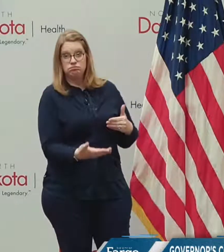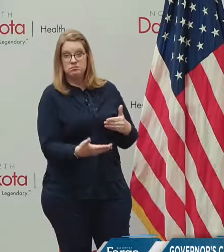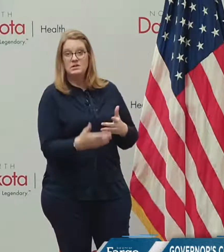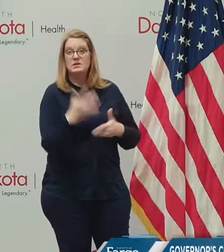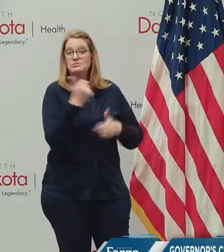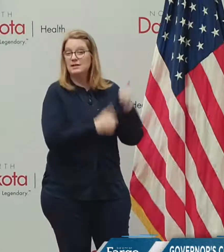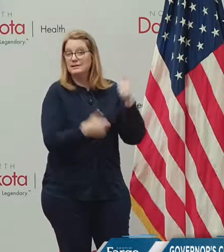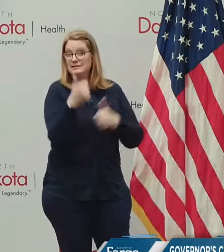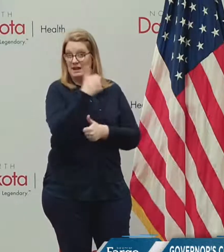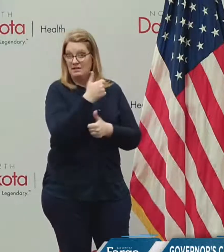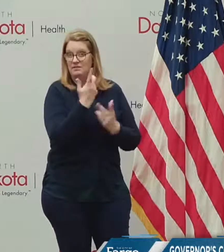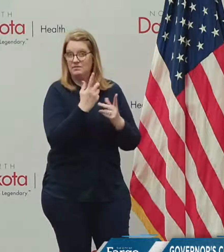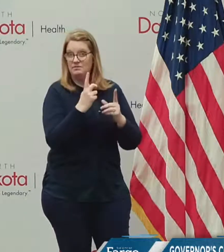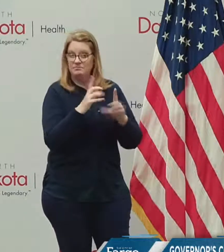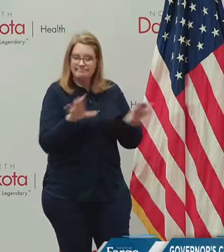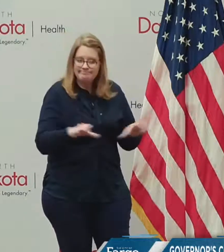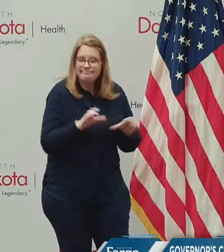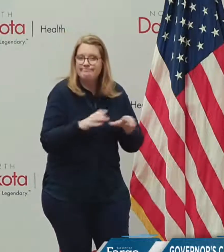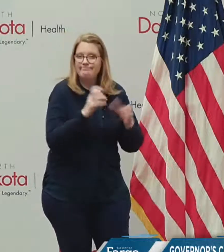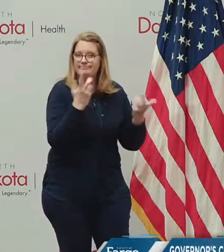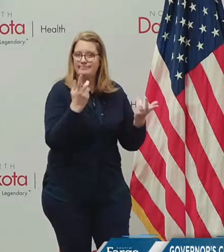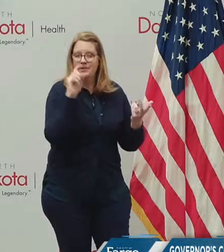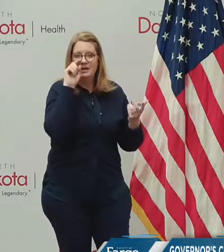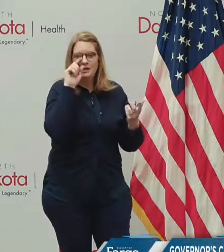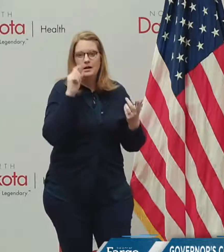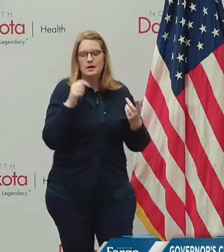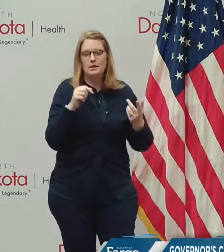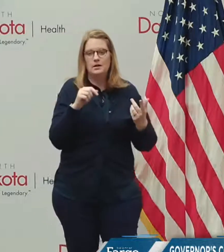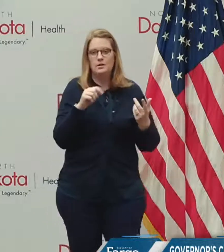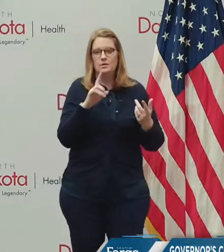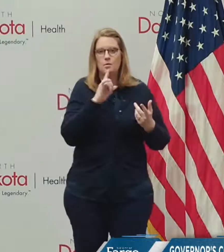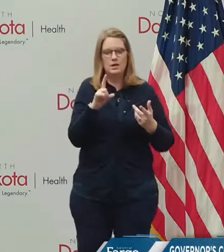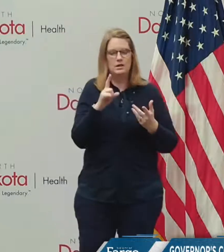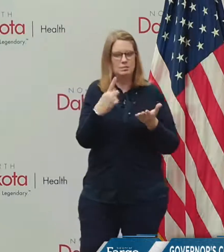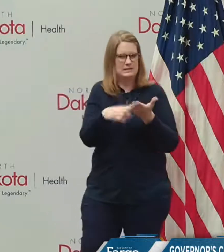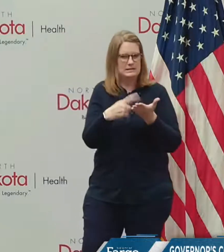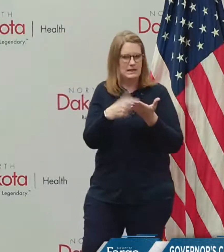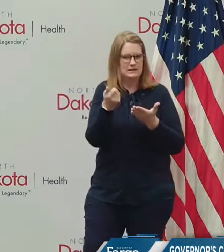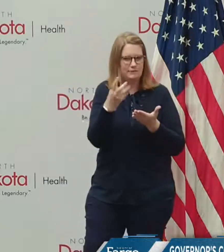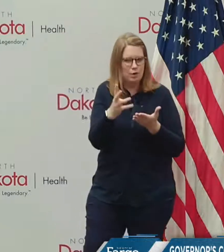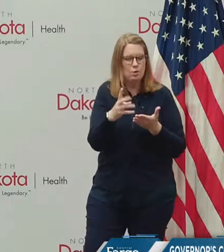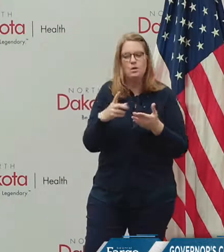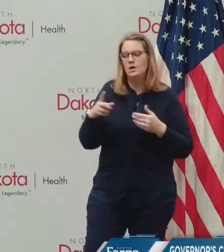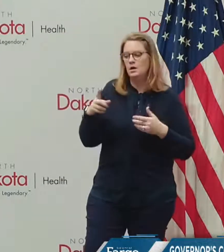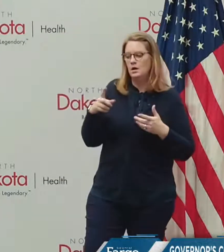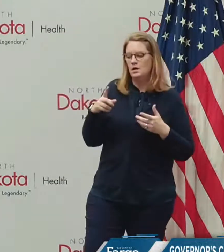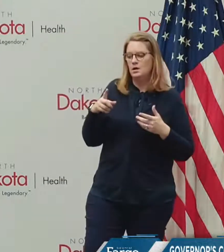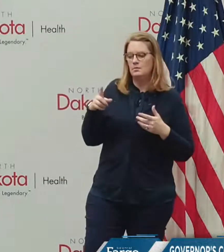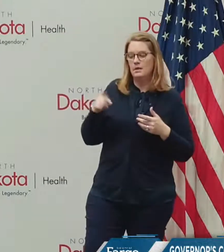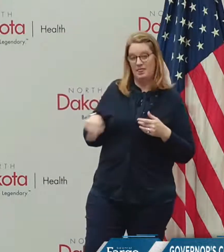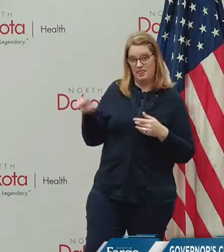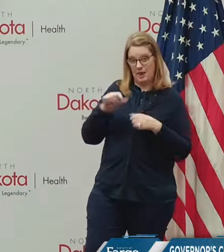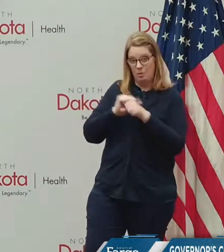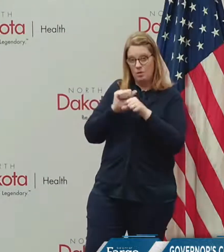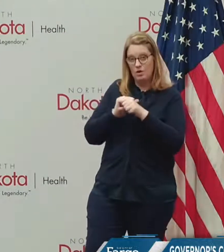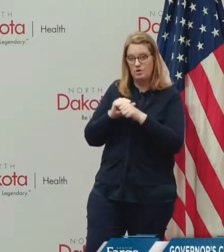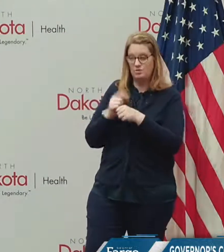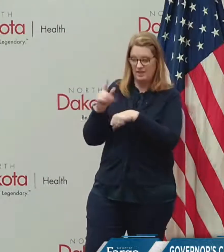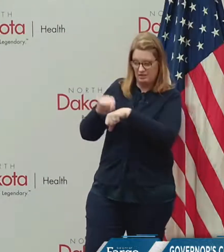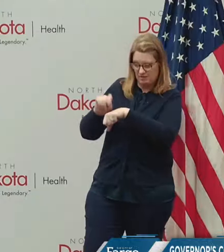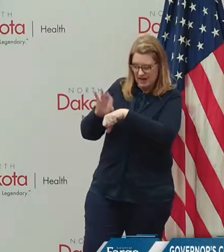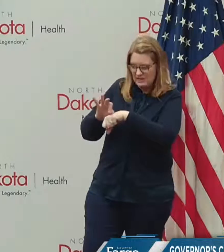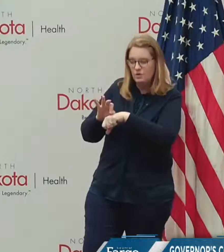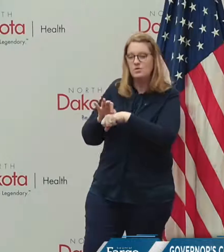commissions this week to take action. And we will highlight a few of those. They're working closely with their local task forces,